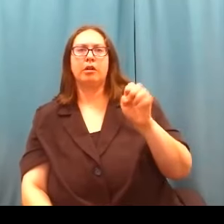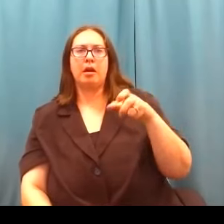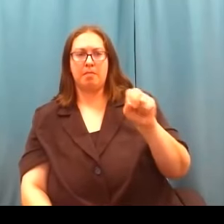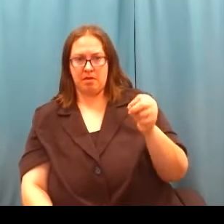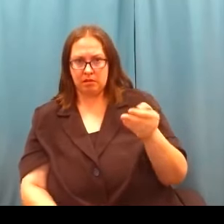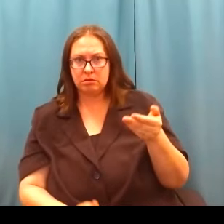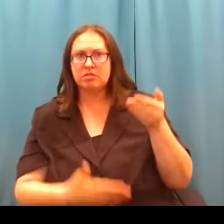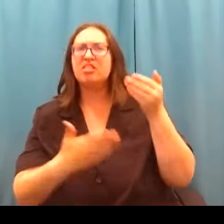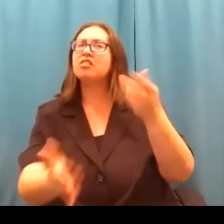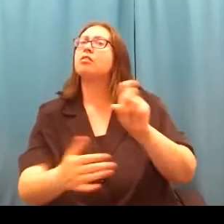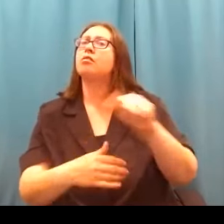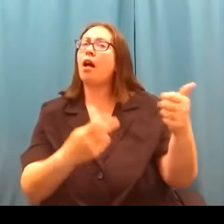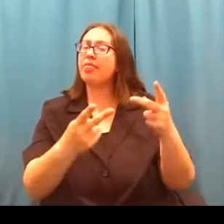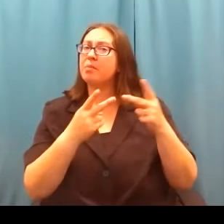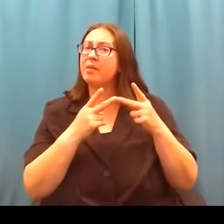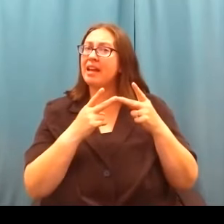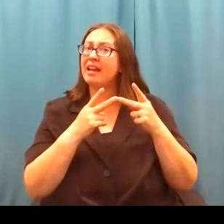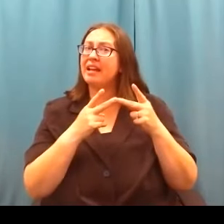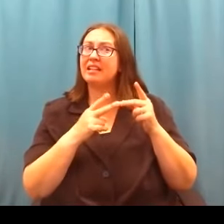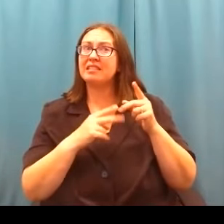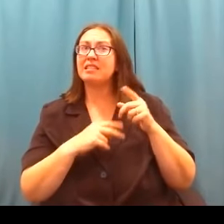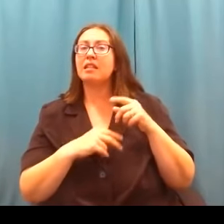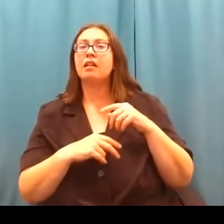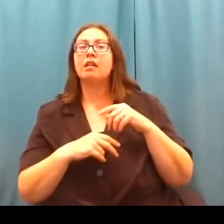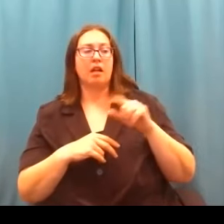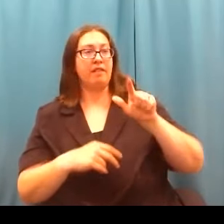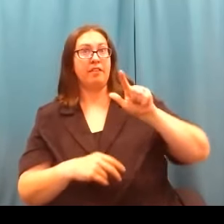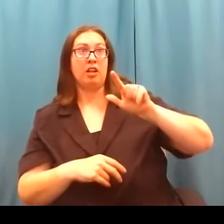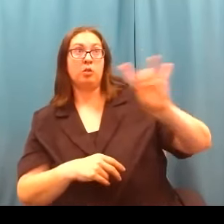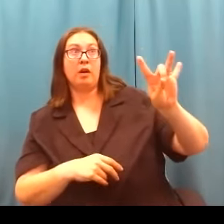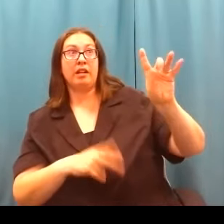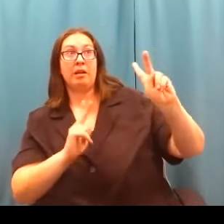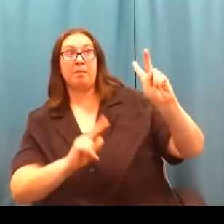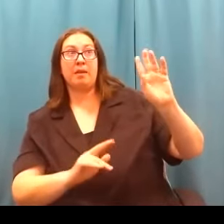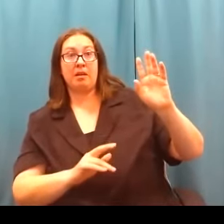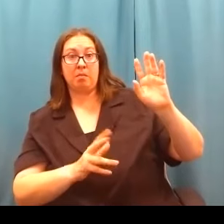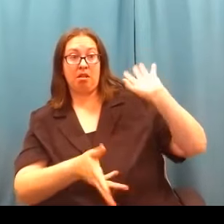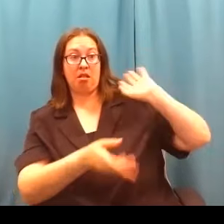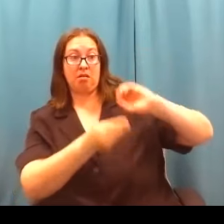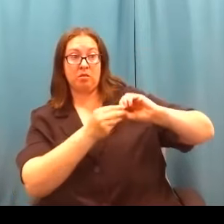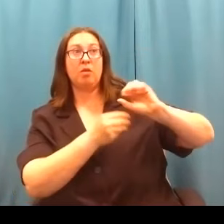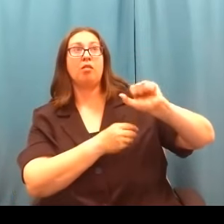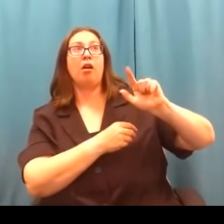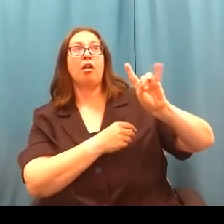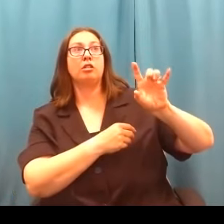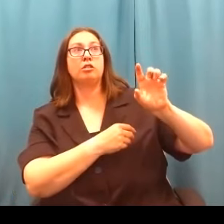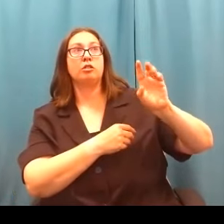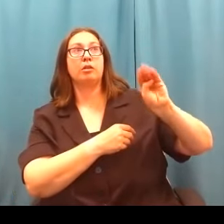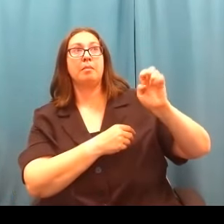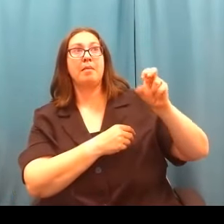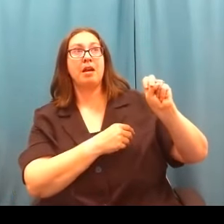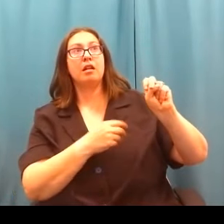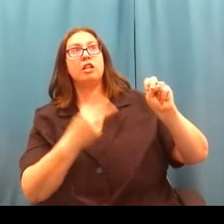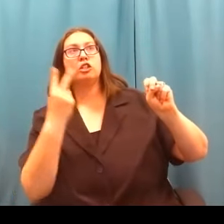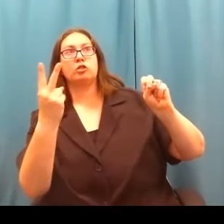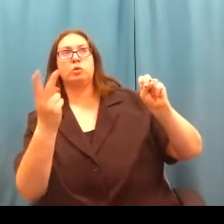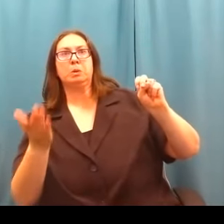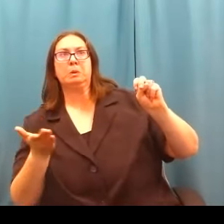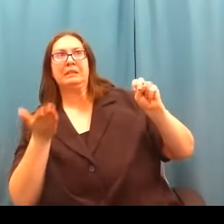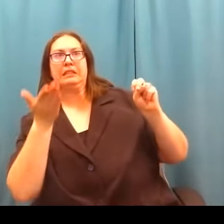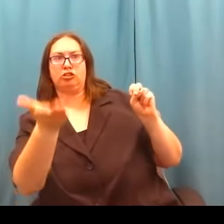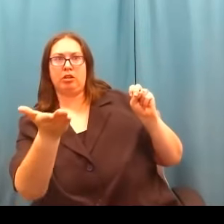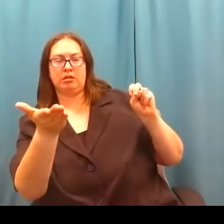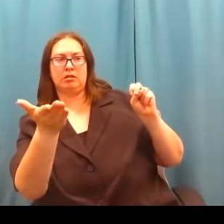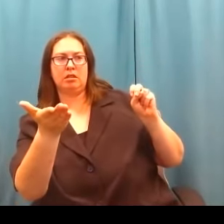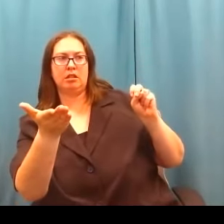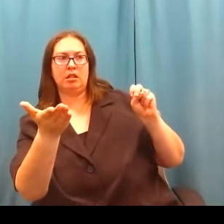a location. Out of 28 aldermen, we had 2 suggestions. And that place that other